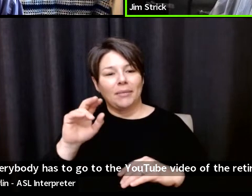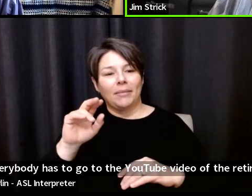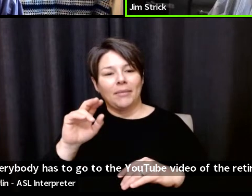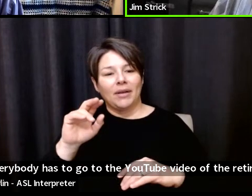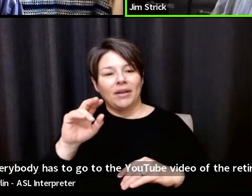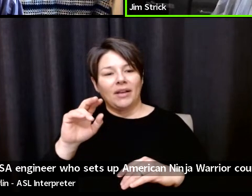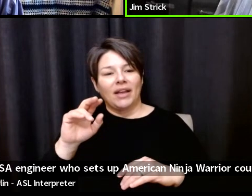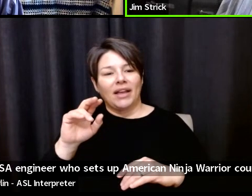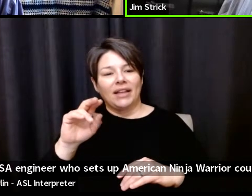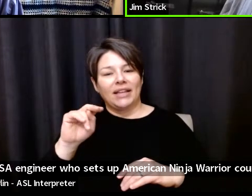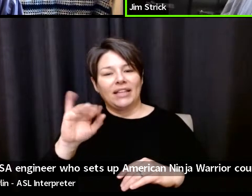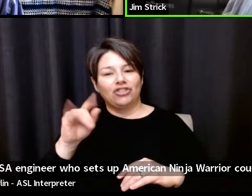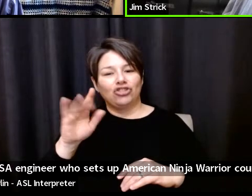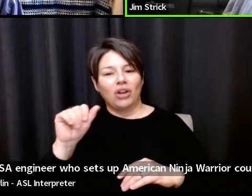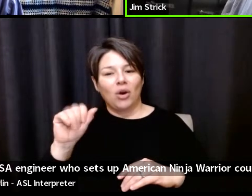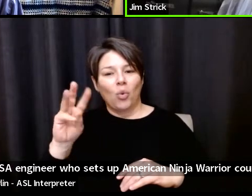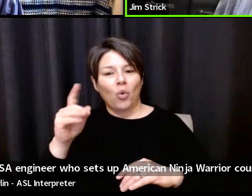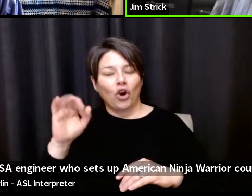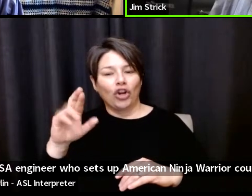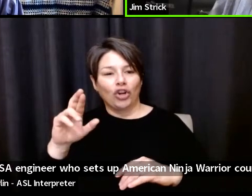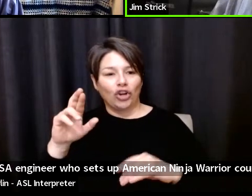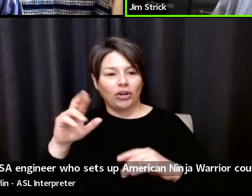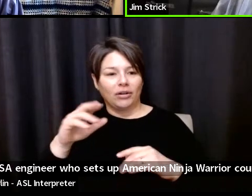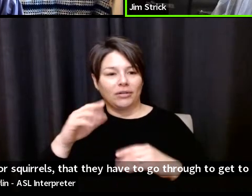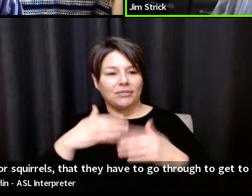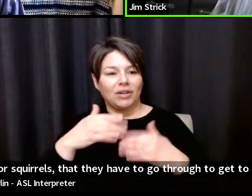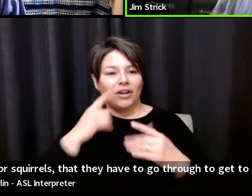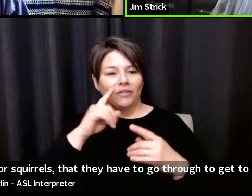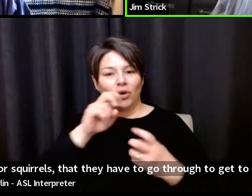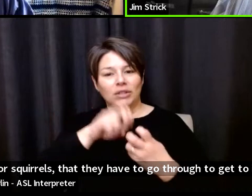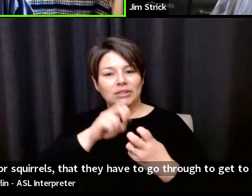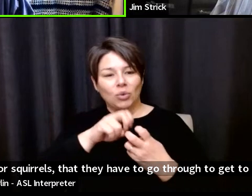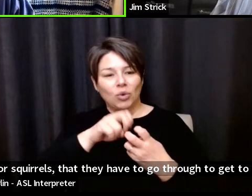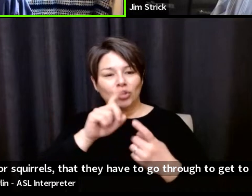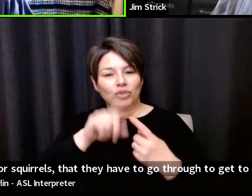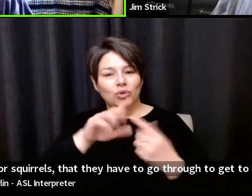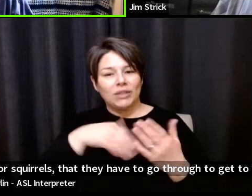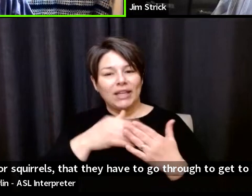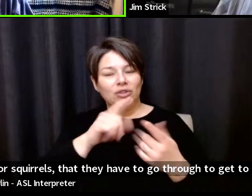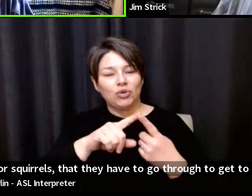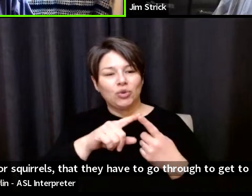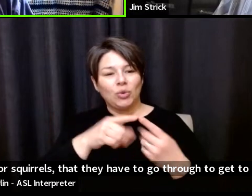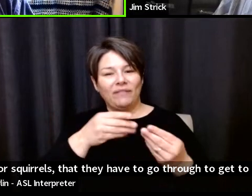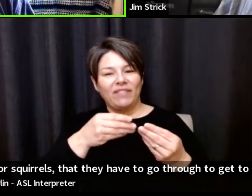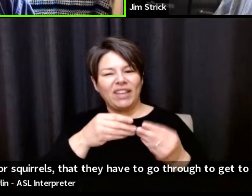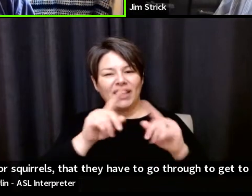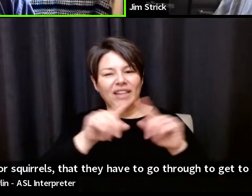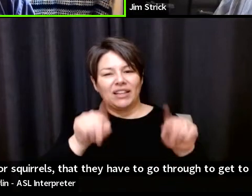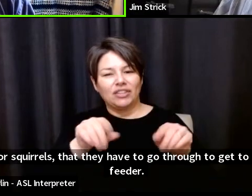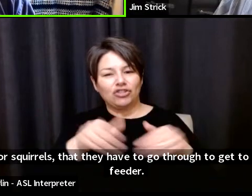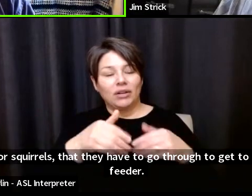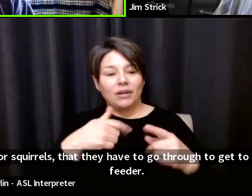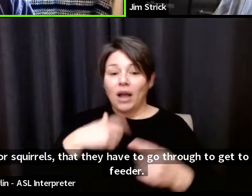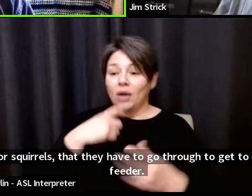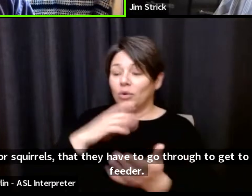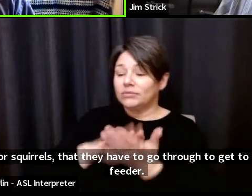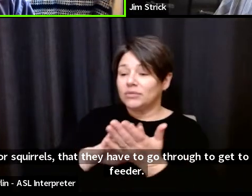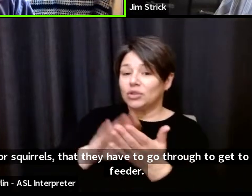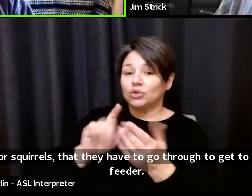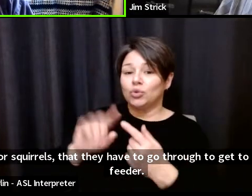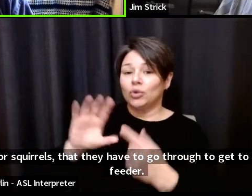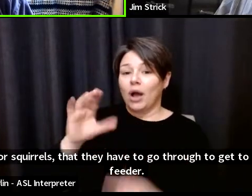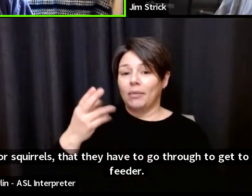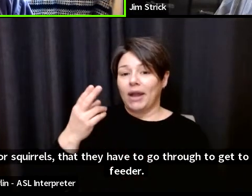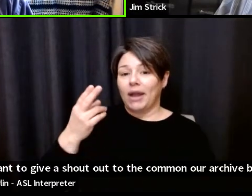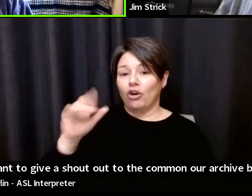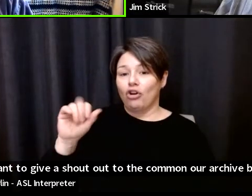for squirrels that they have to go through to get to his feeder. So actually, I want to give a shout out to the Common Hour archive, back to the